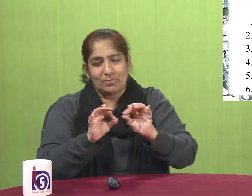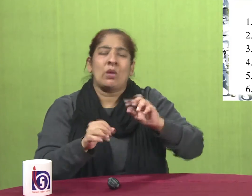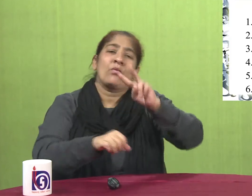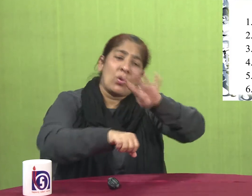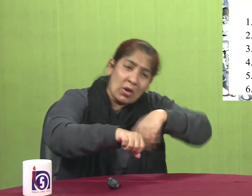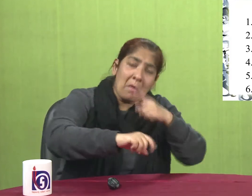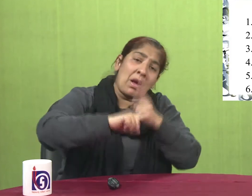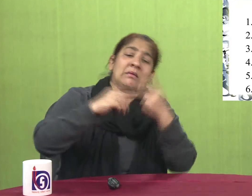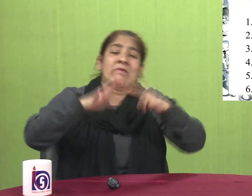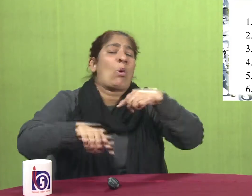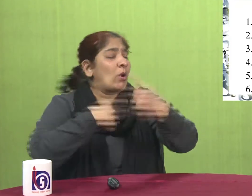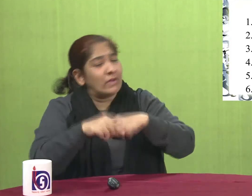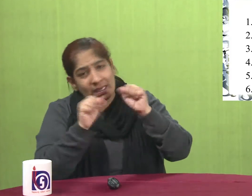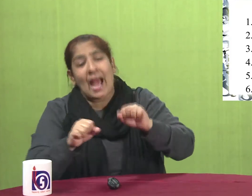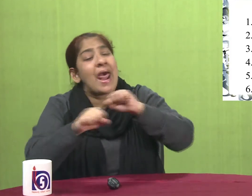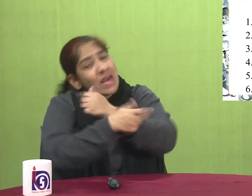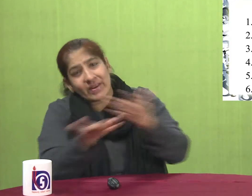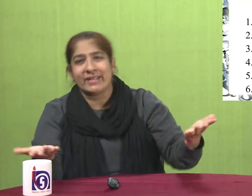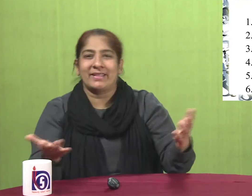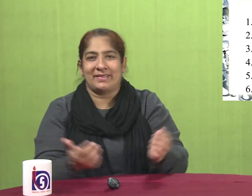You can use it any time of the day.